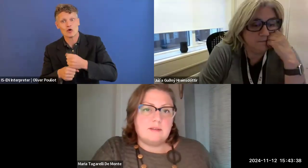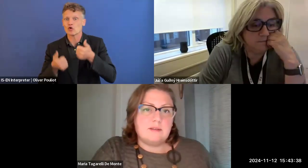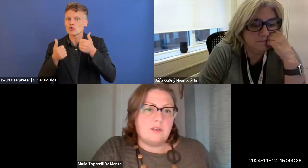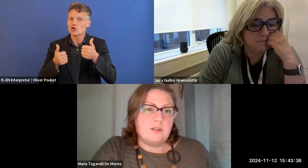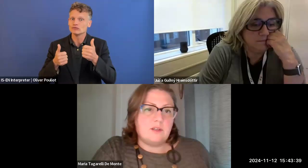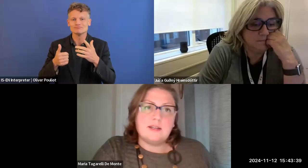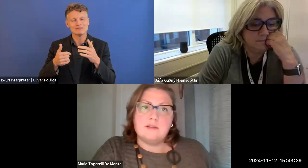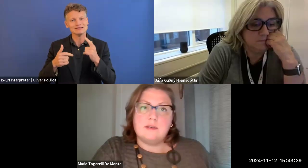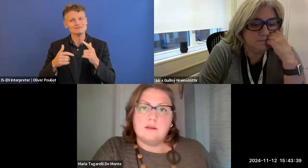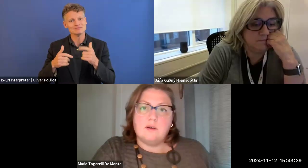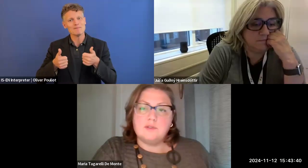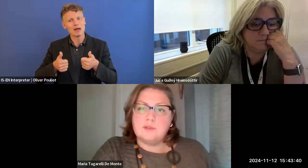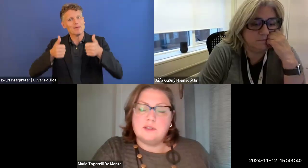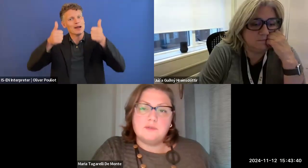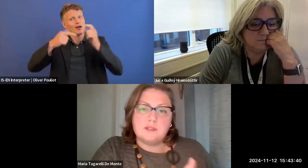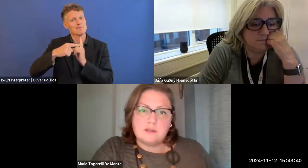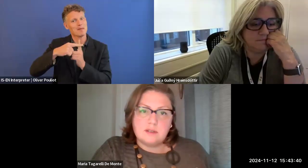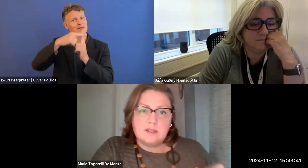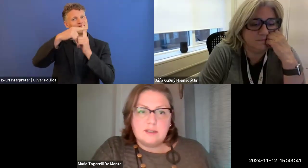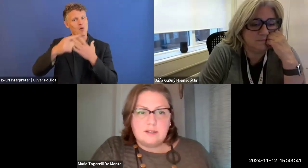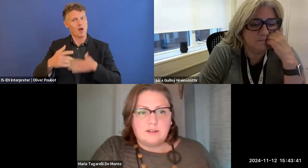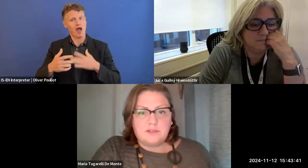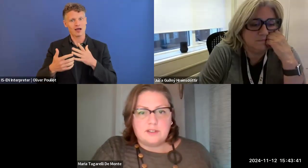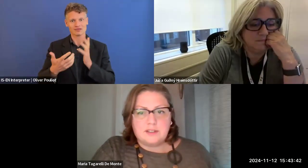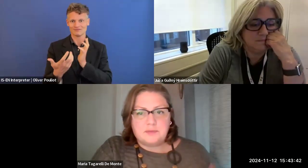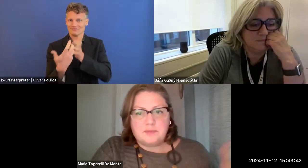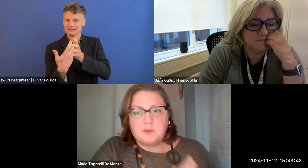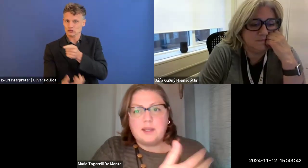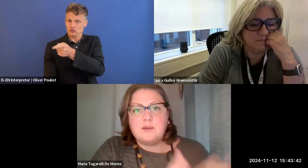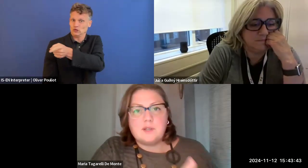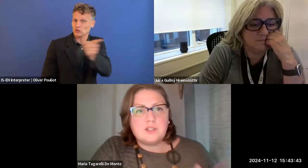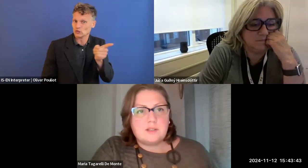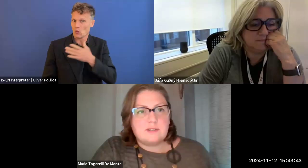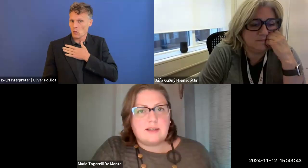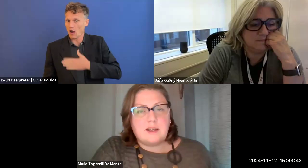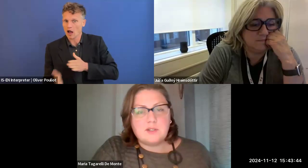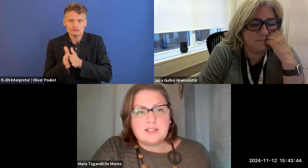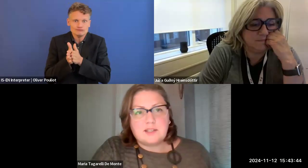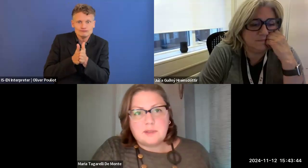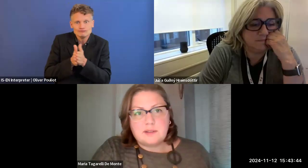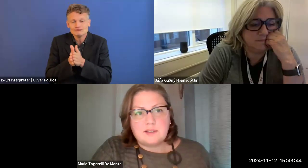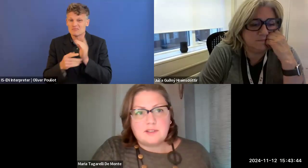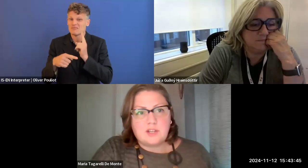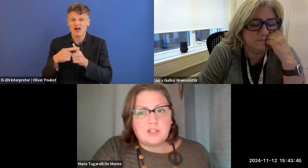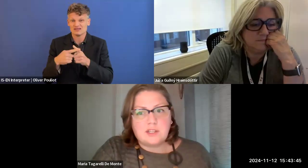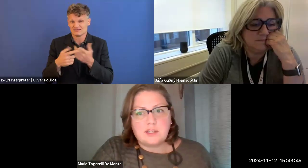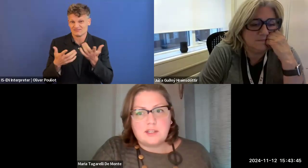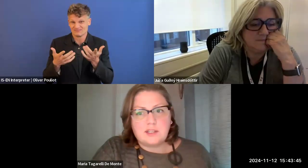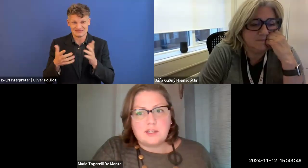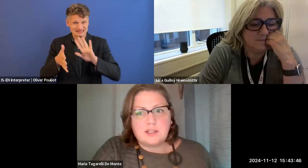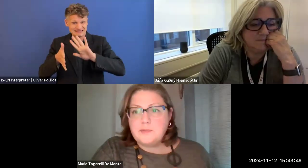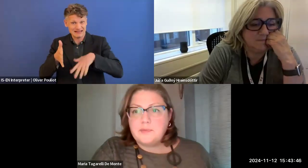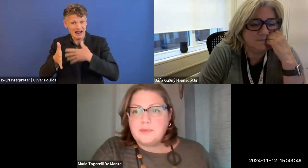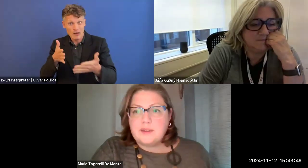meet your interest and also the interest of the way in which sign language assessment is